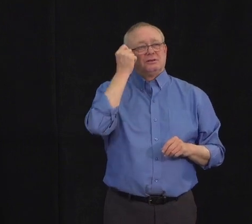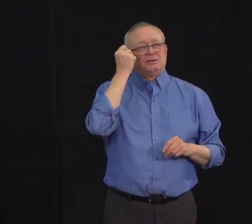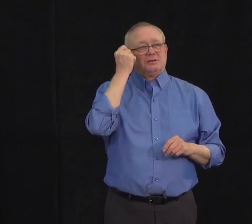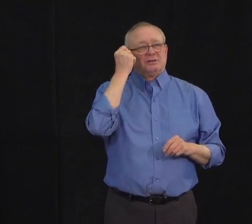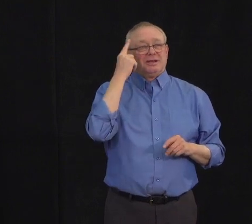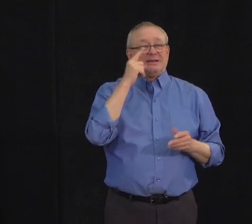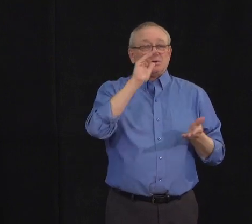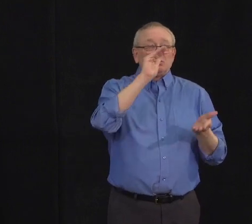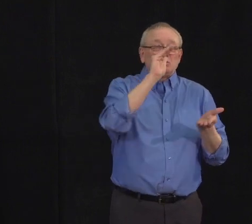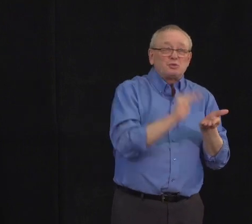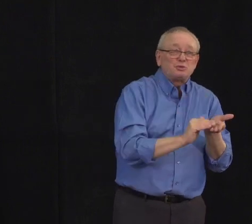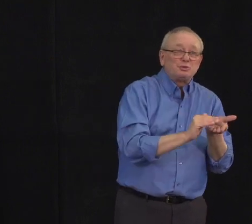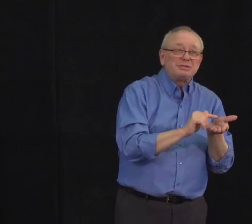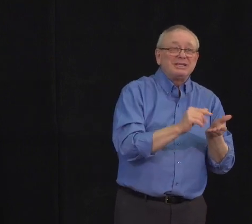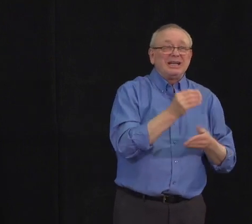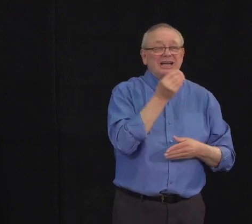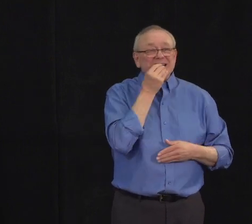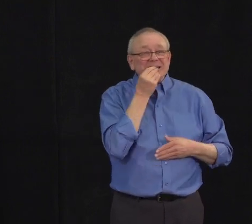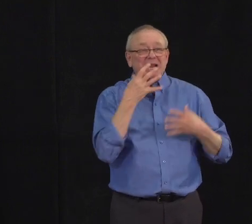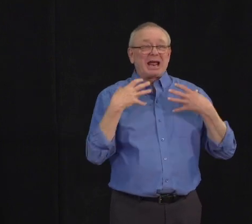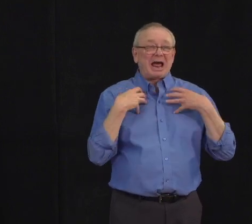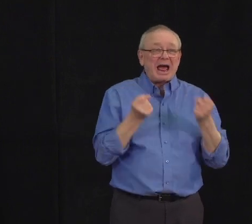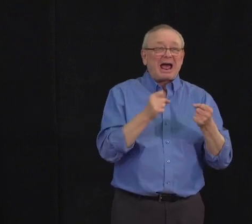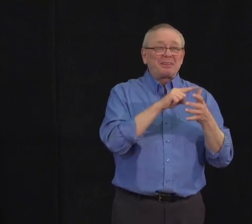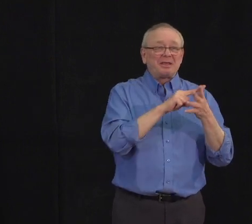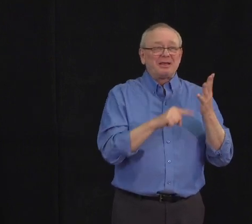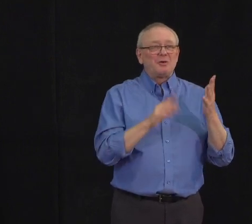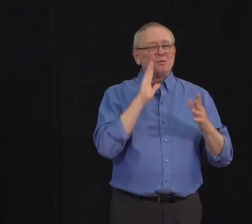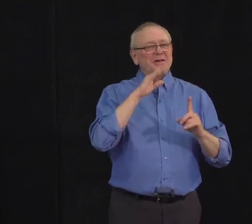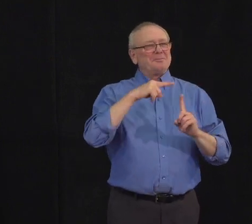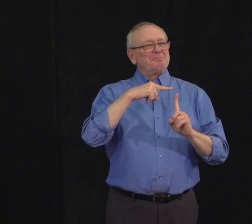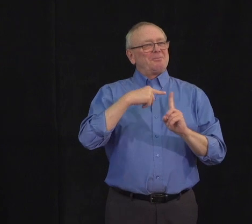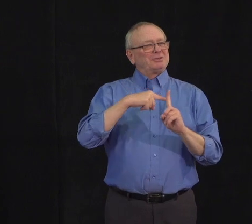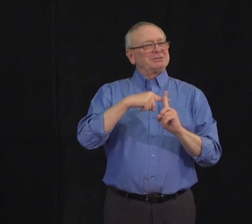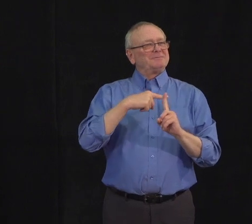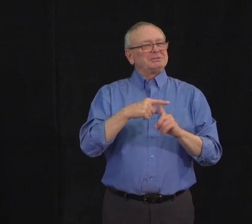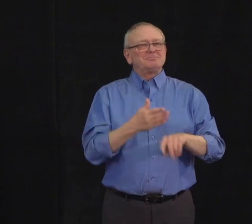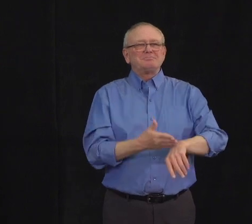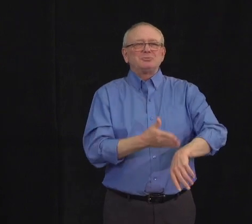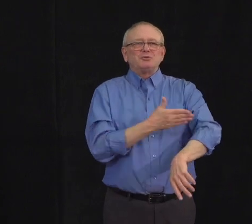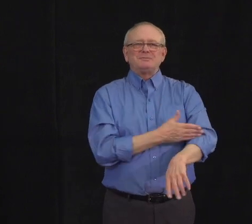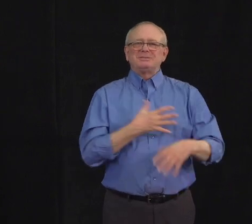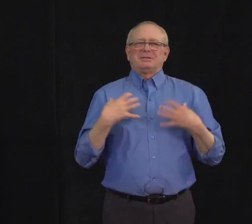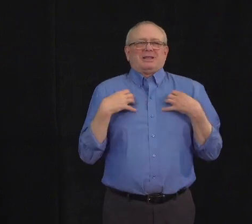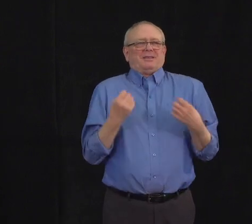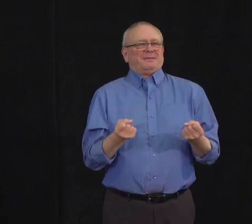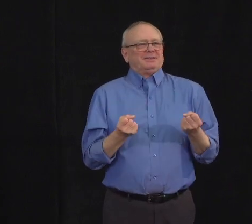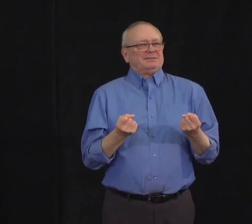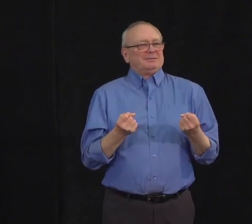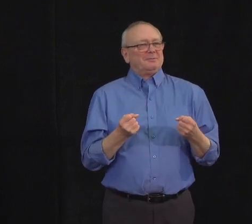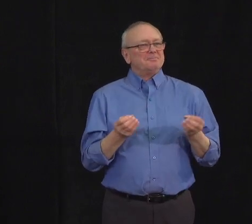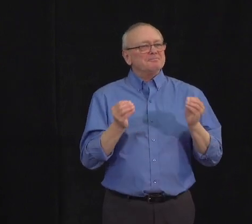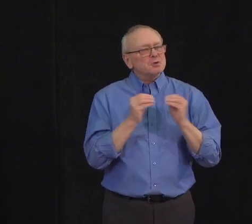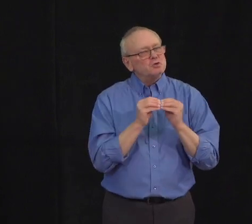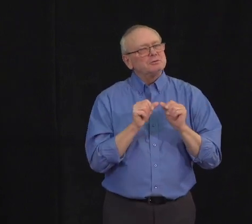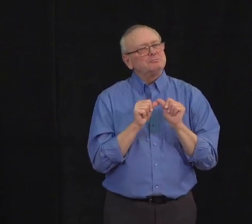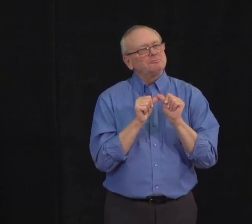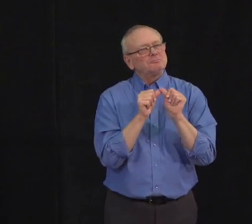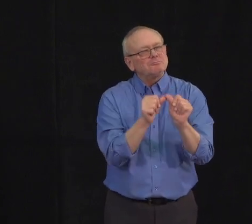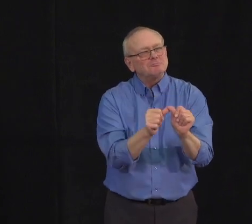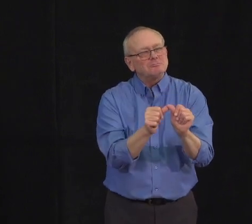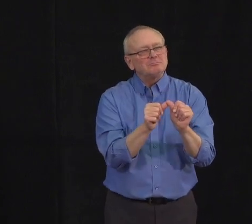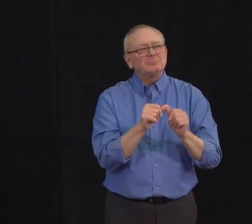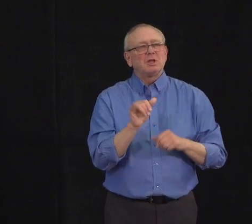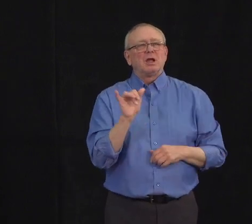behavior changes that can greatly affect our health over the long term, from even more deadly complications such as heart disease, stroke,